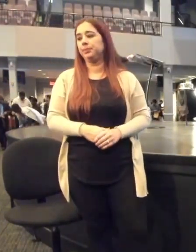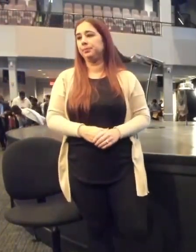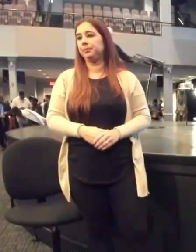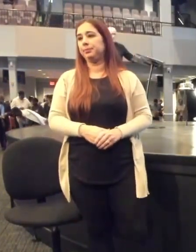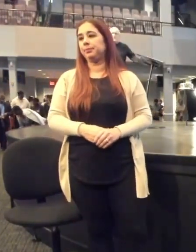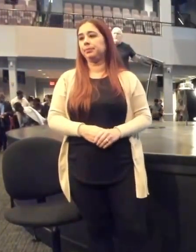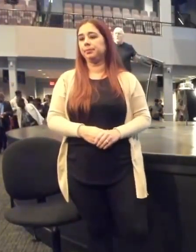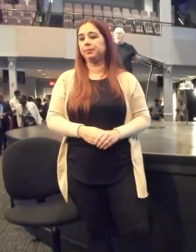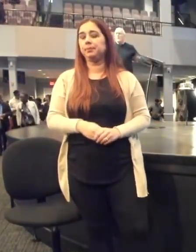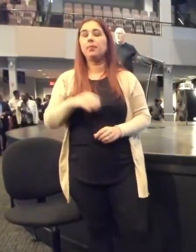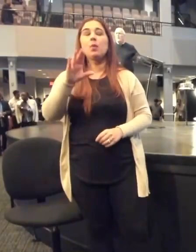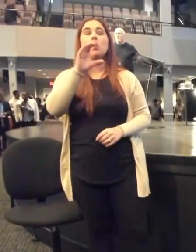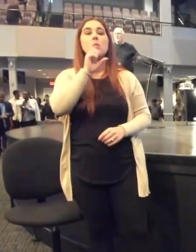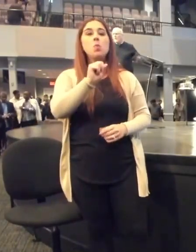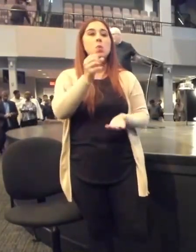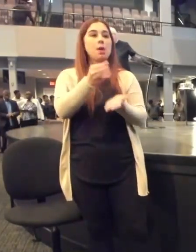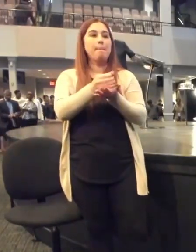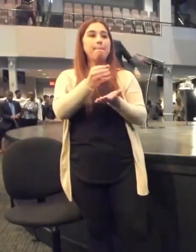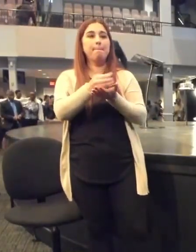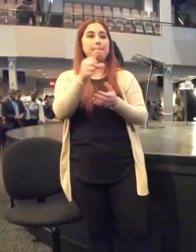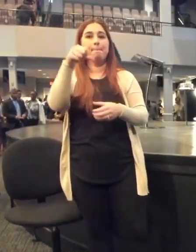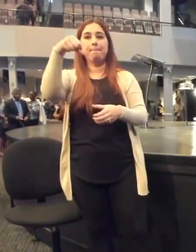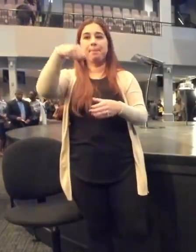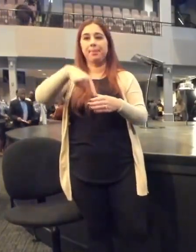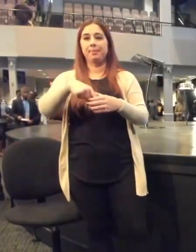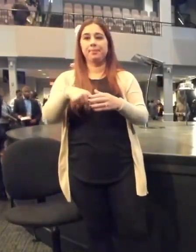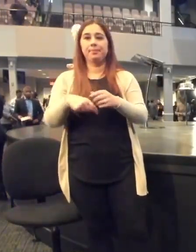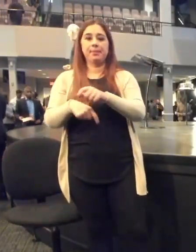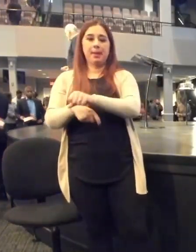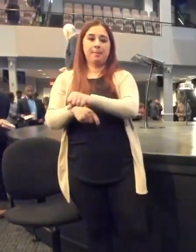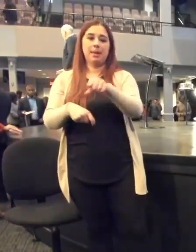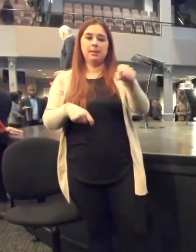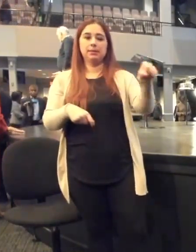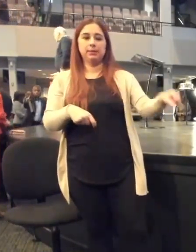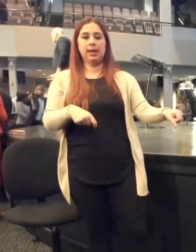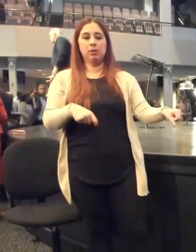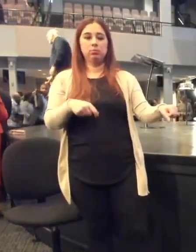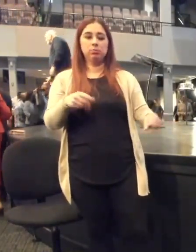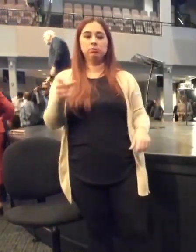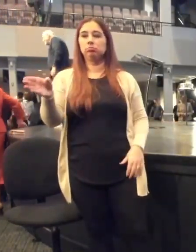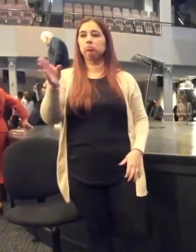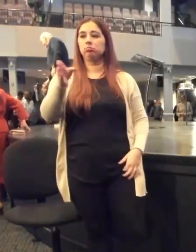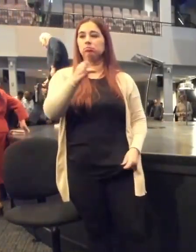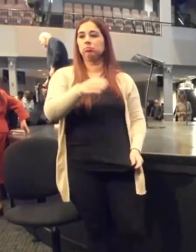drop the used cup right down in that. And then if you will, just pass it right down the aisle.